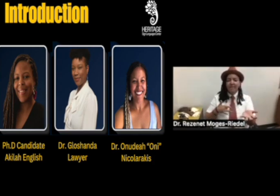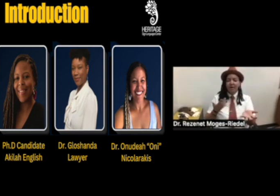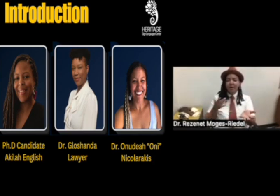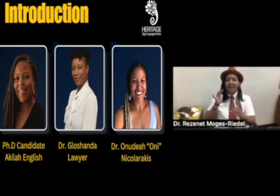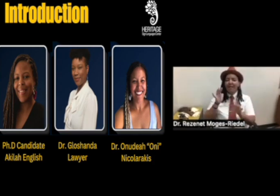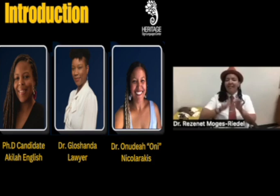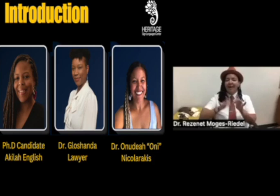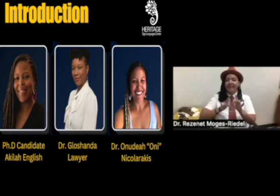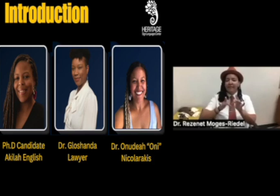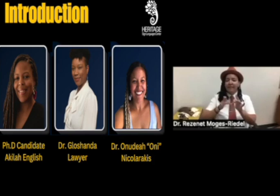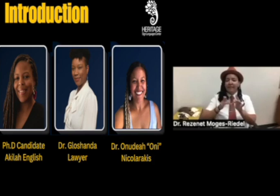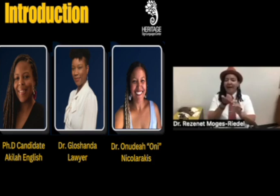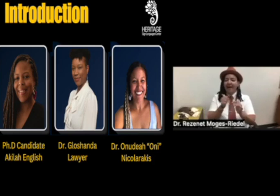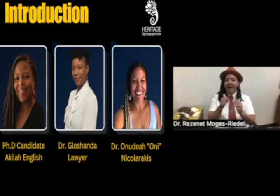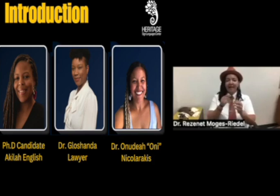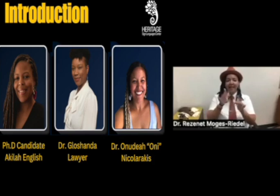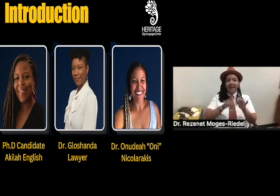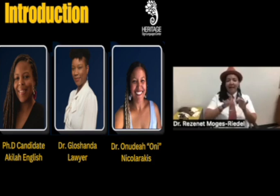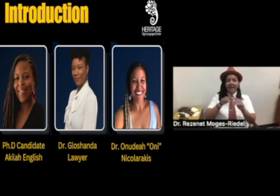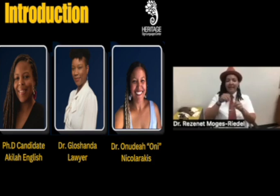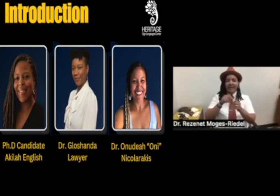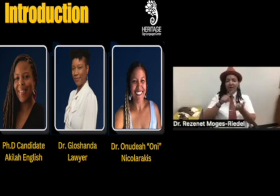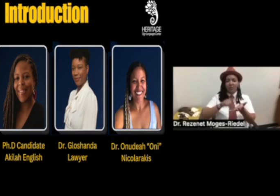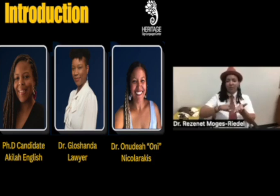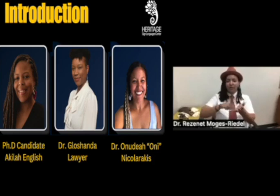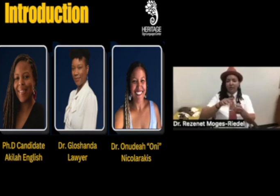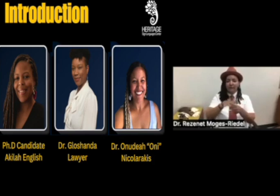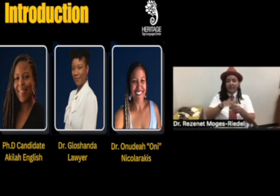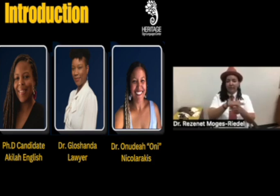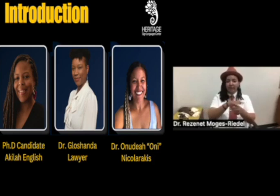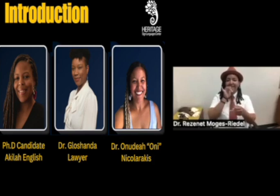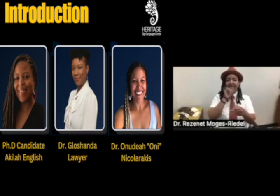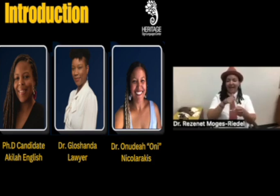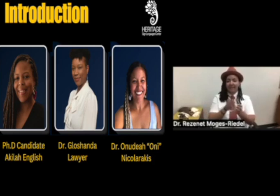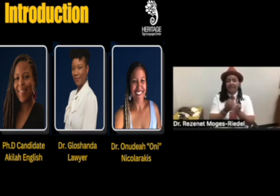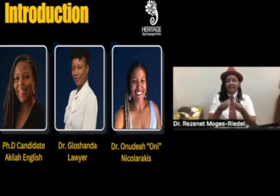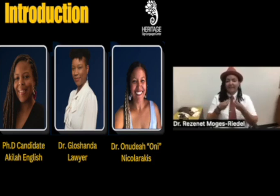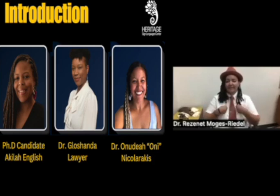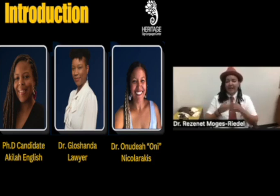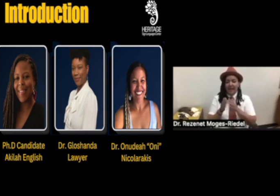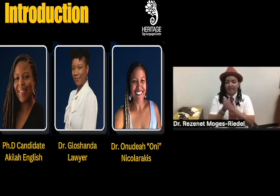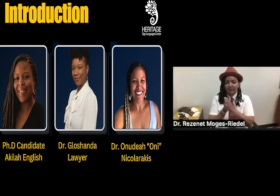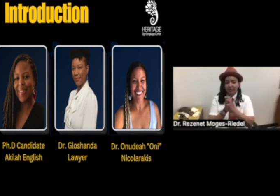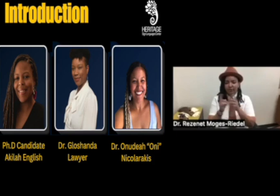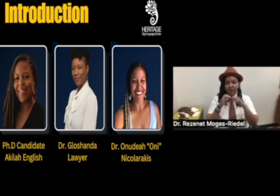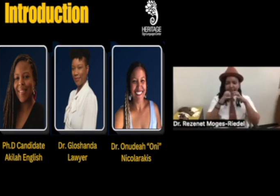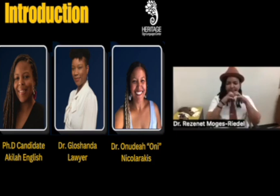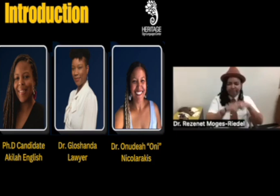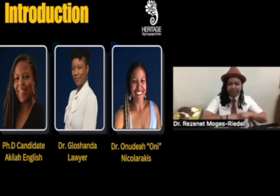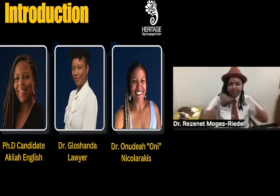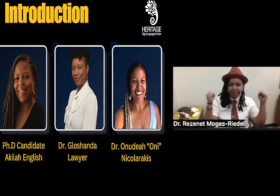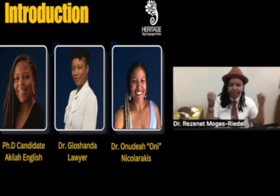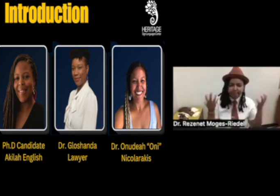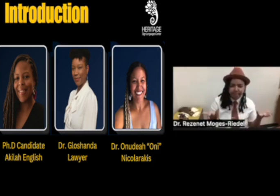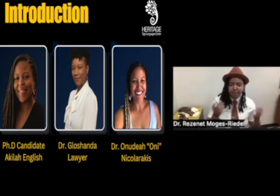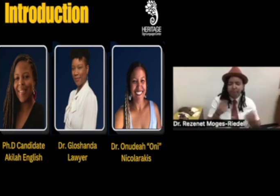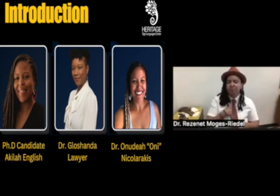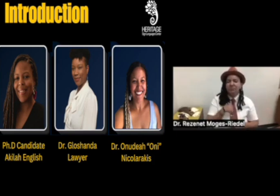I also have a body of research looking at those areas of lack. And that is what has given me